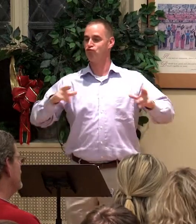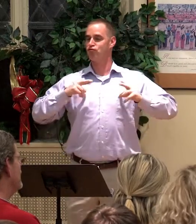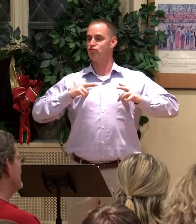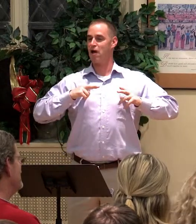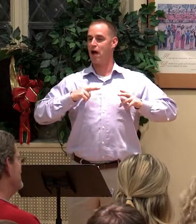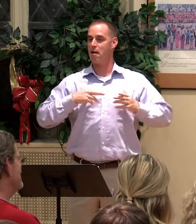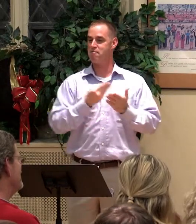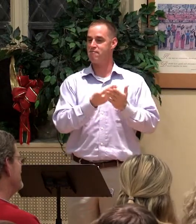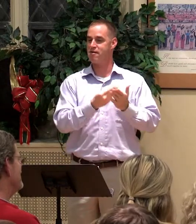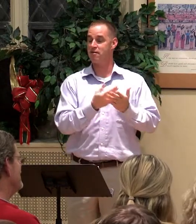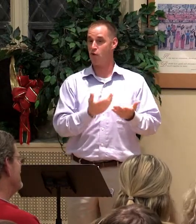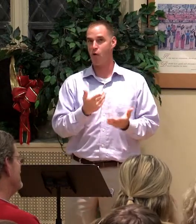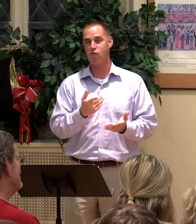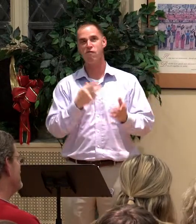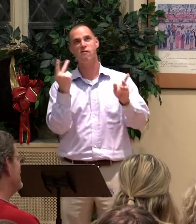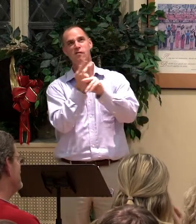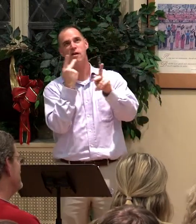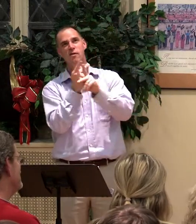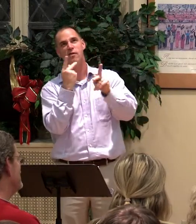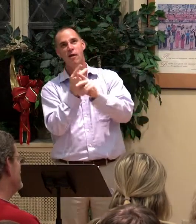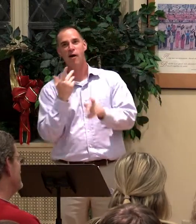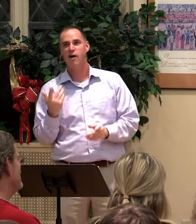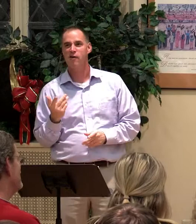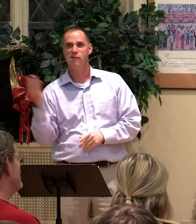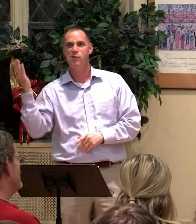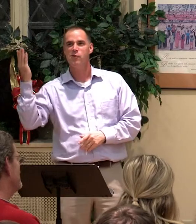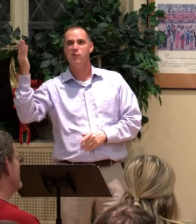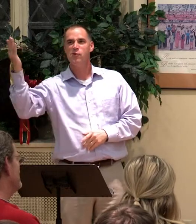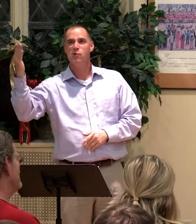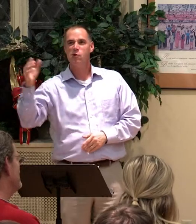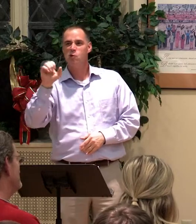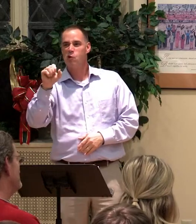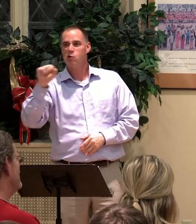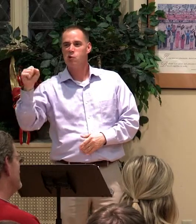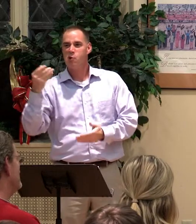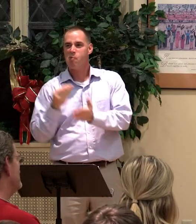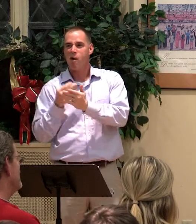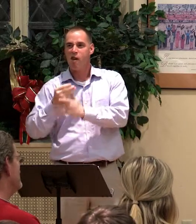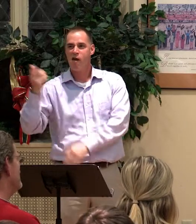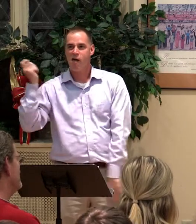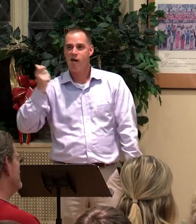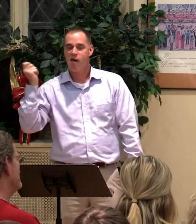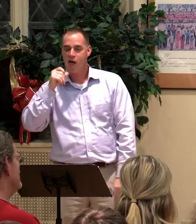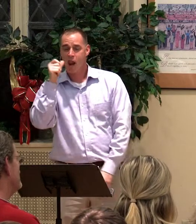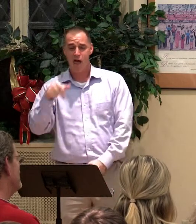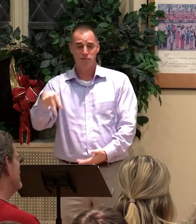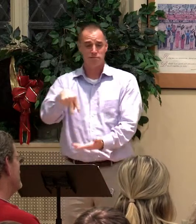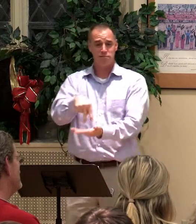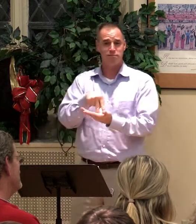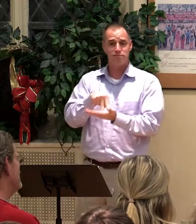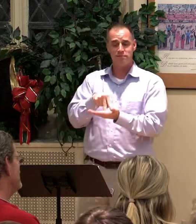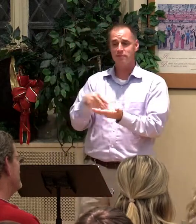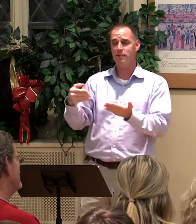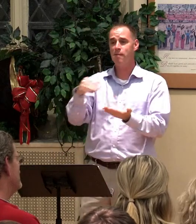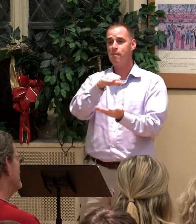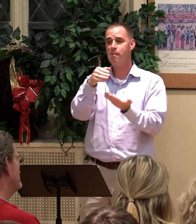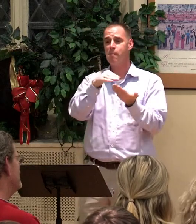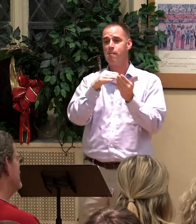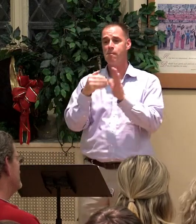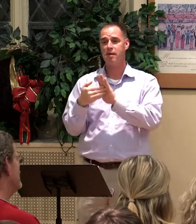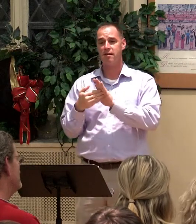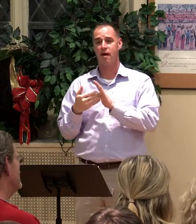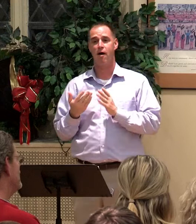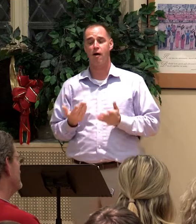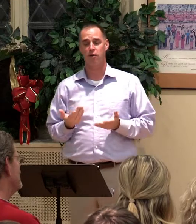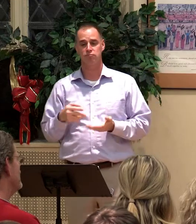and figuring out your future Social Security handouts, not standing on a Middletown street corner waiting for